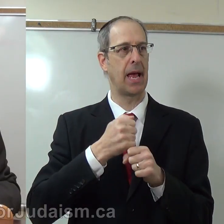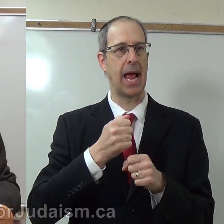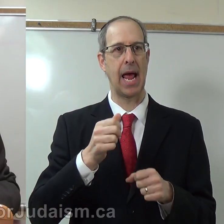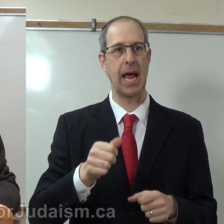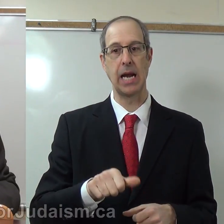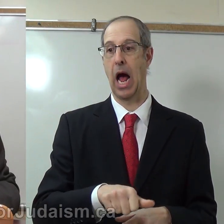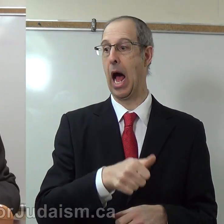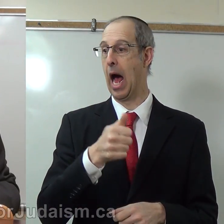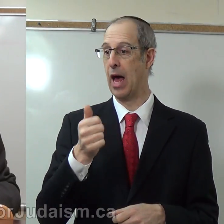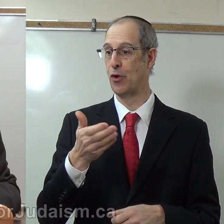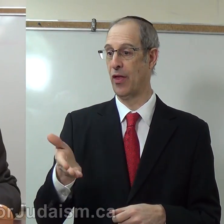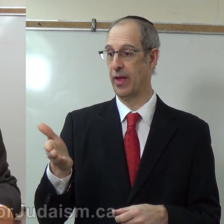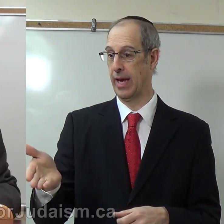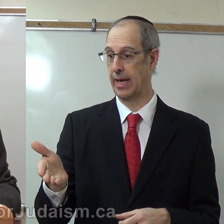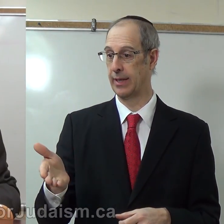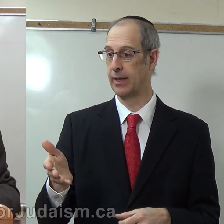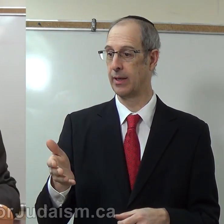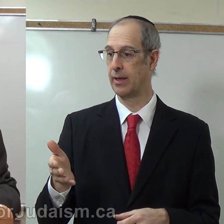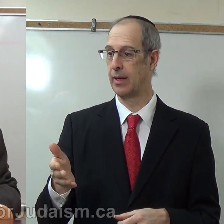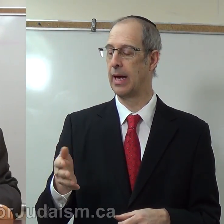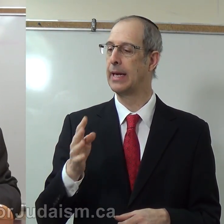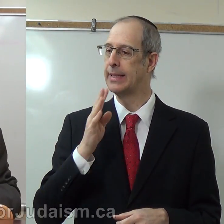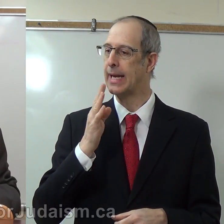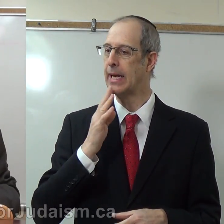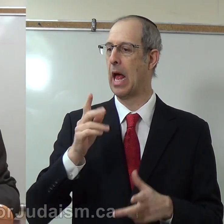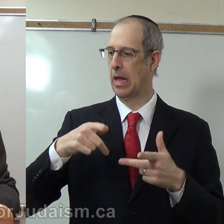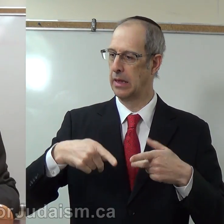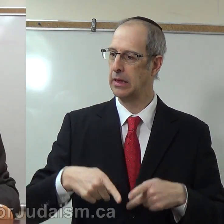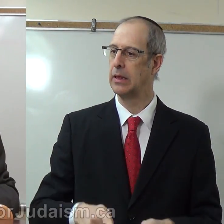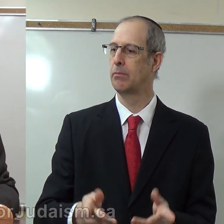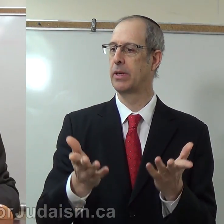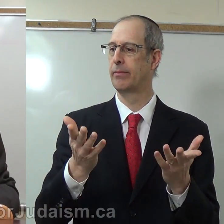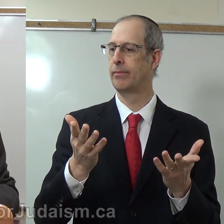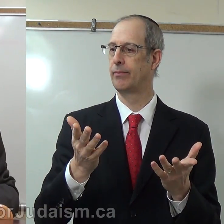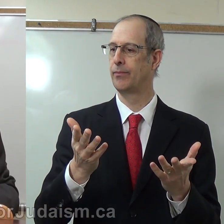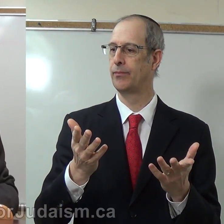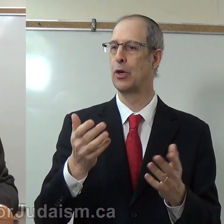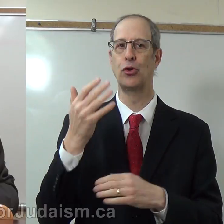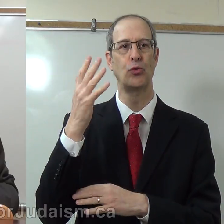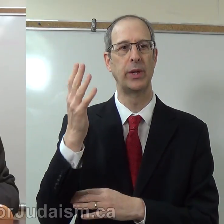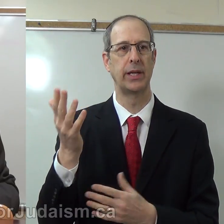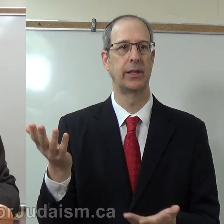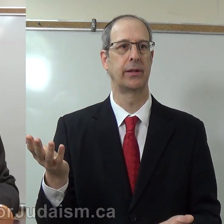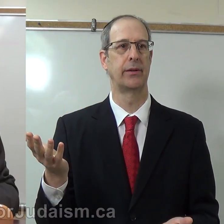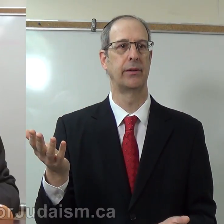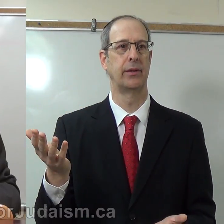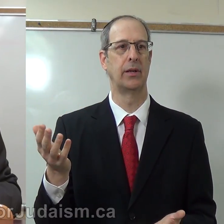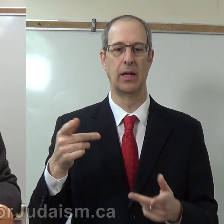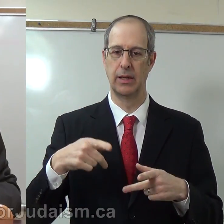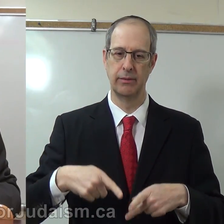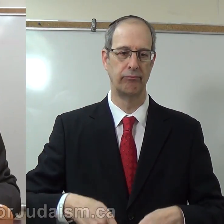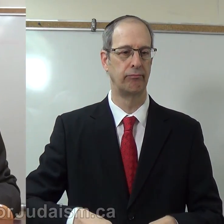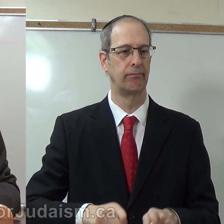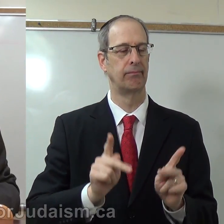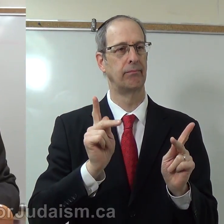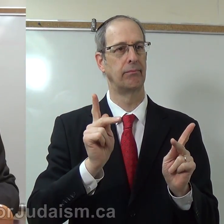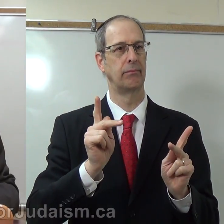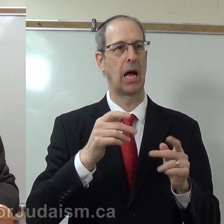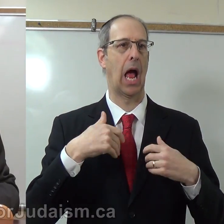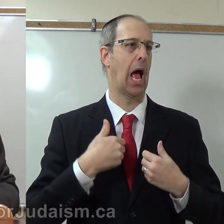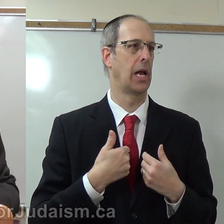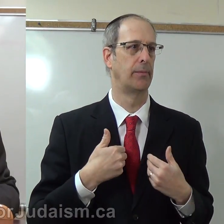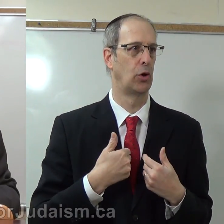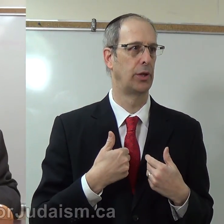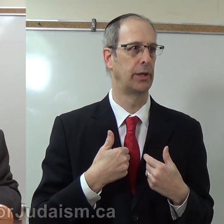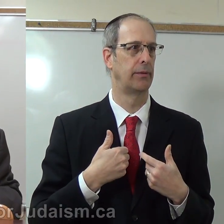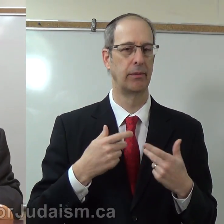thing by just saying, let there be trees. Let there be animals.